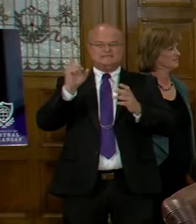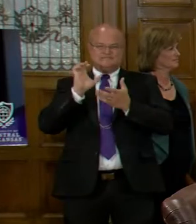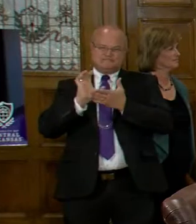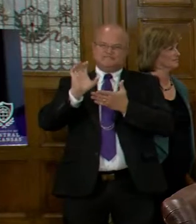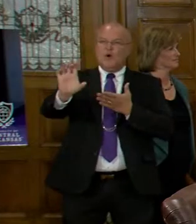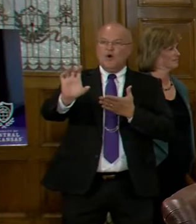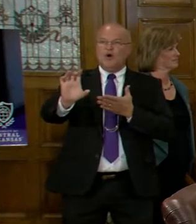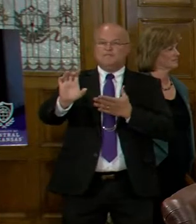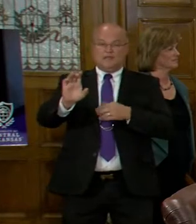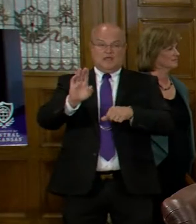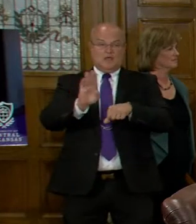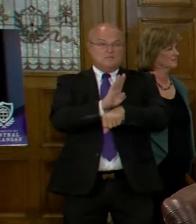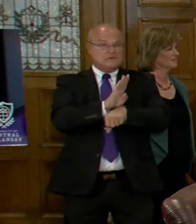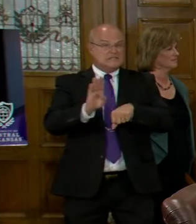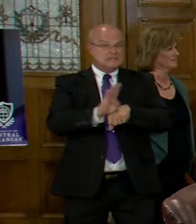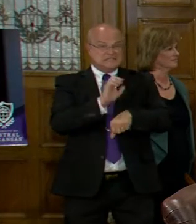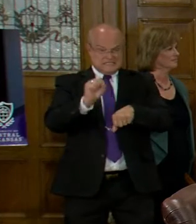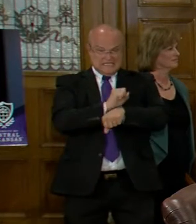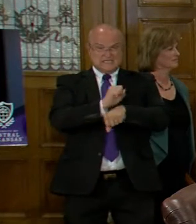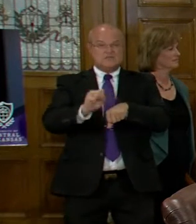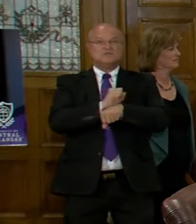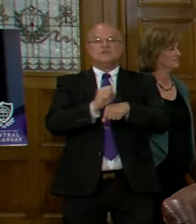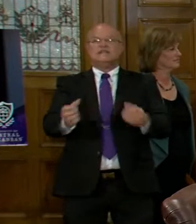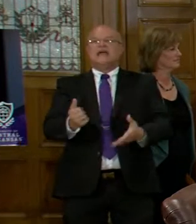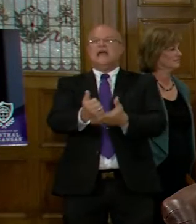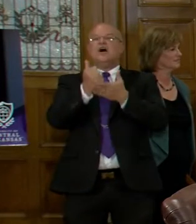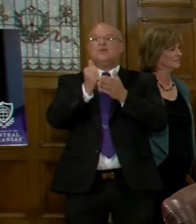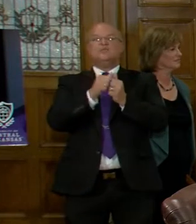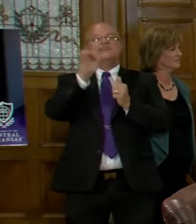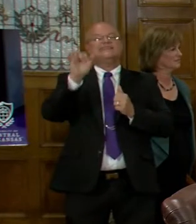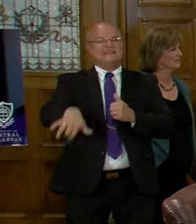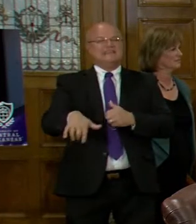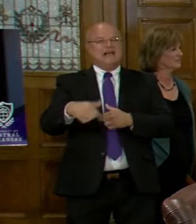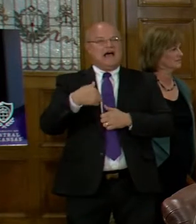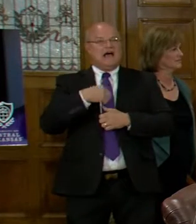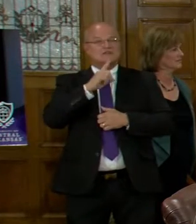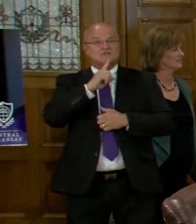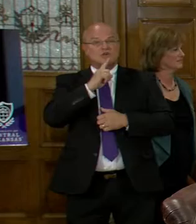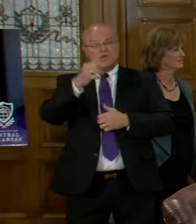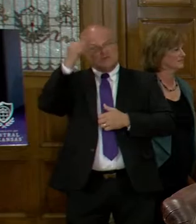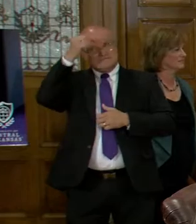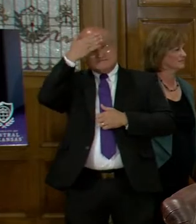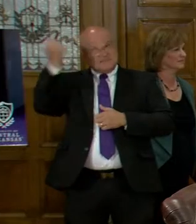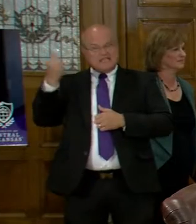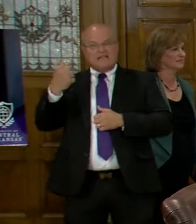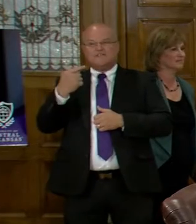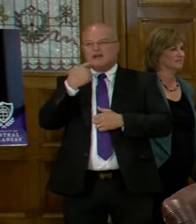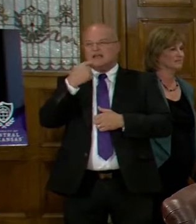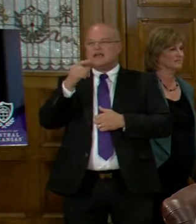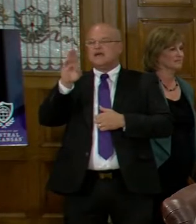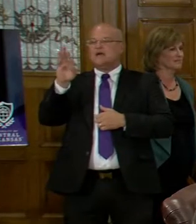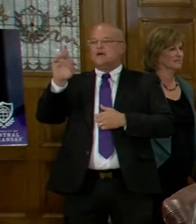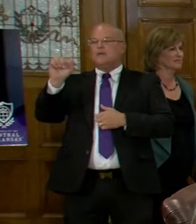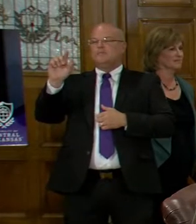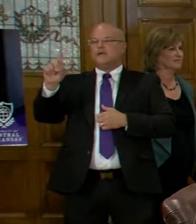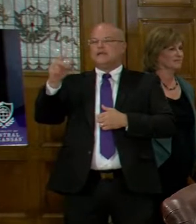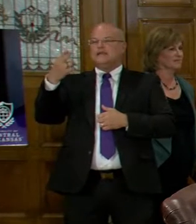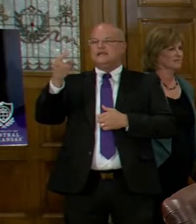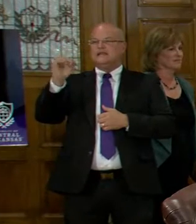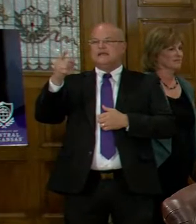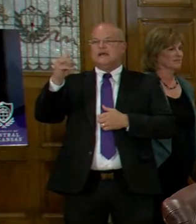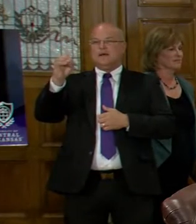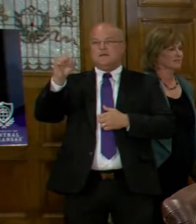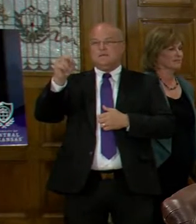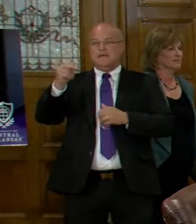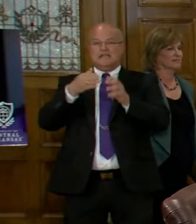excited about business and industry that have come forward to help us with this. I certainly would be remiss if I didn't acknowledge Mr. Brad Hageman, who's here in the room,